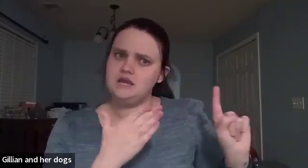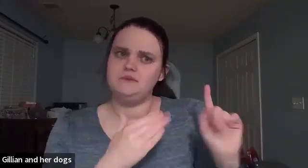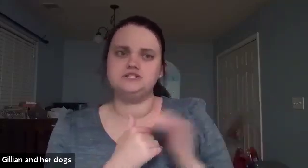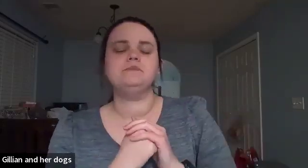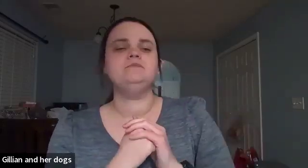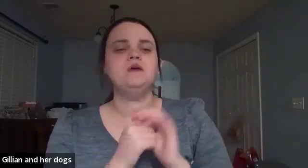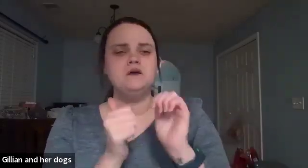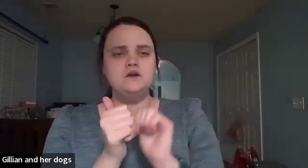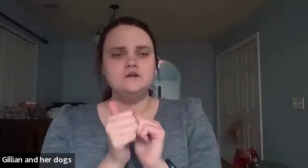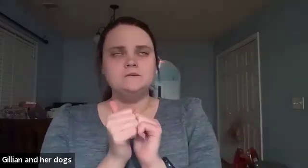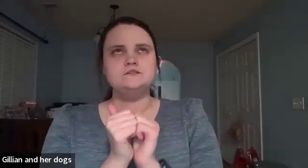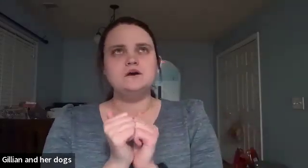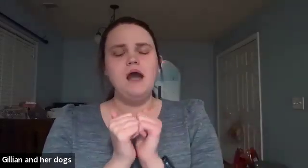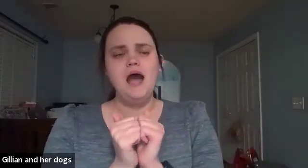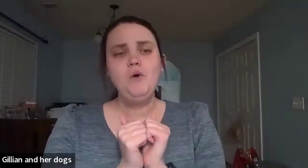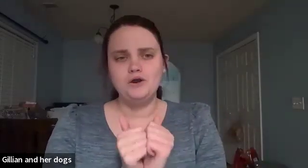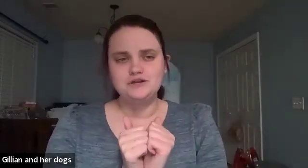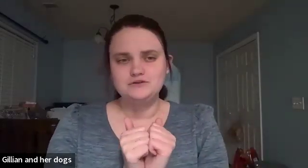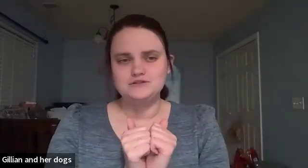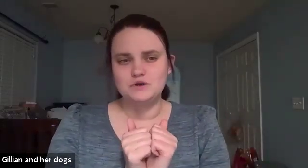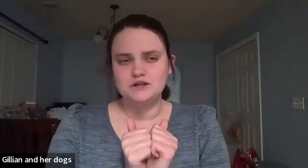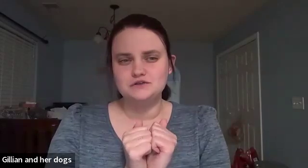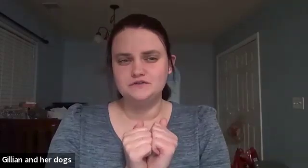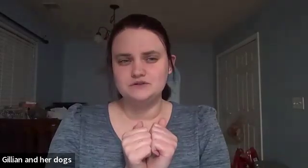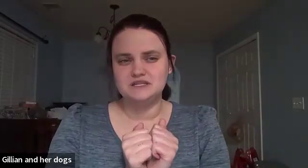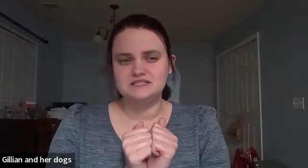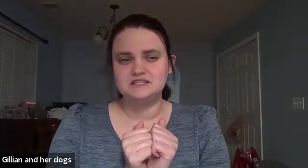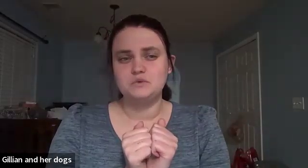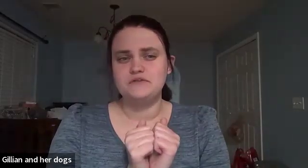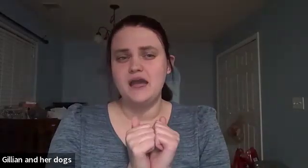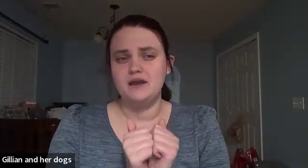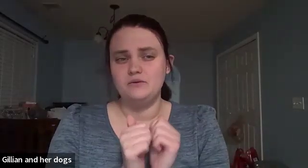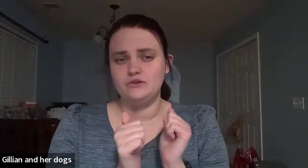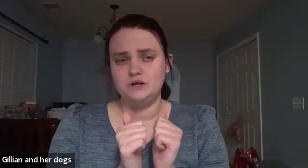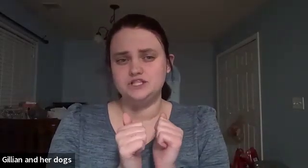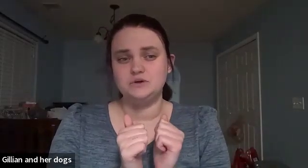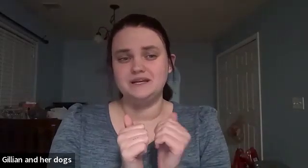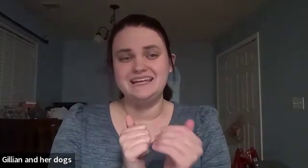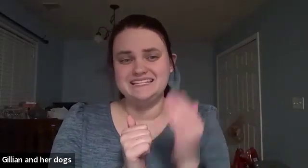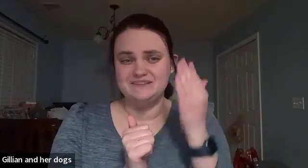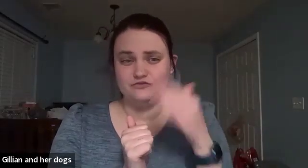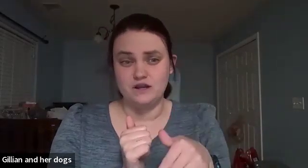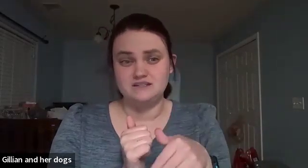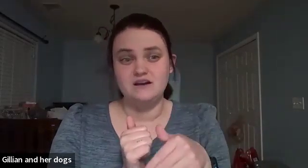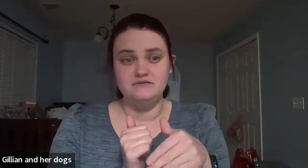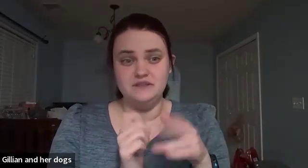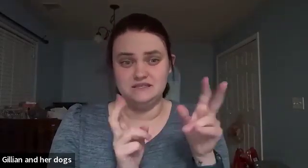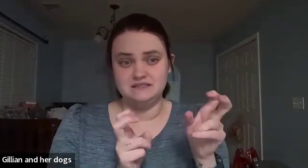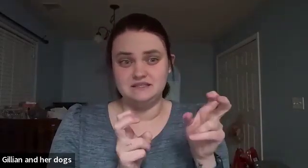check and make sure. So how are you is one of those few sentences where the question word is in front of the